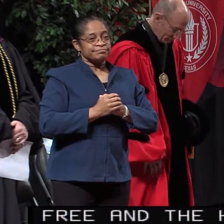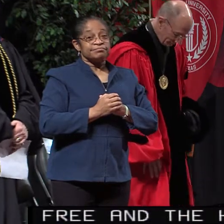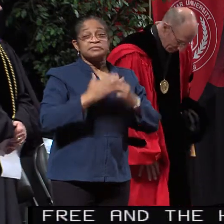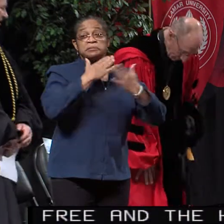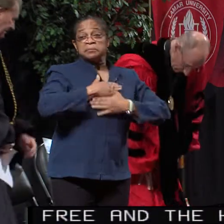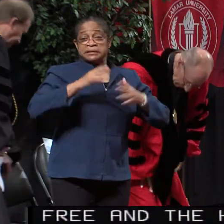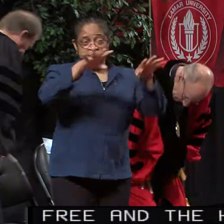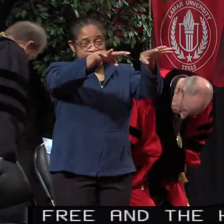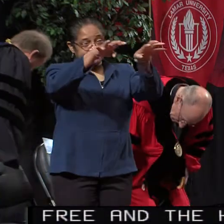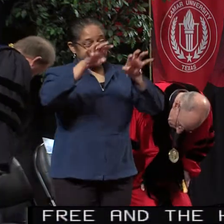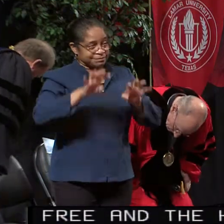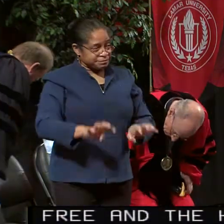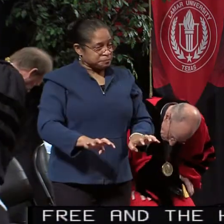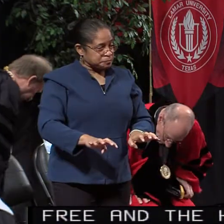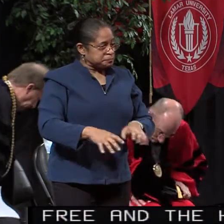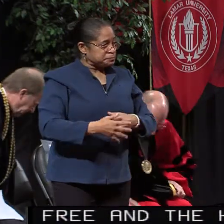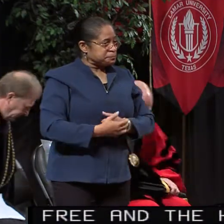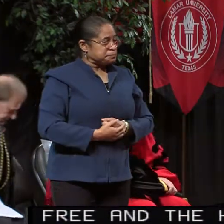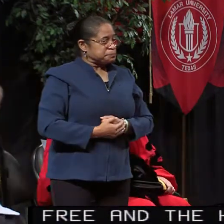Please be seated.